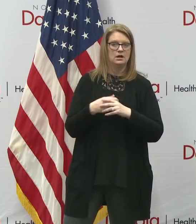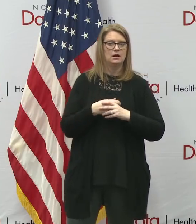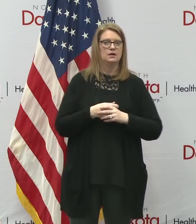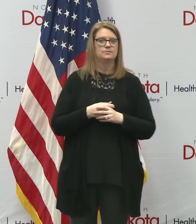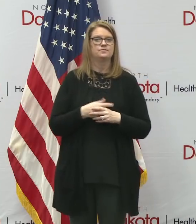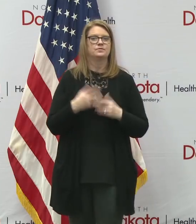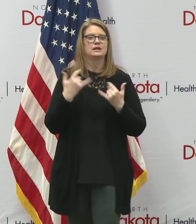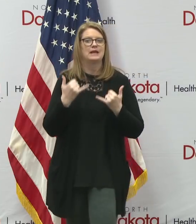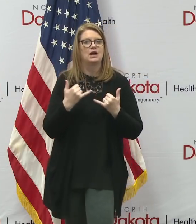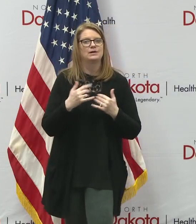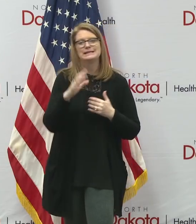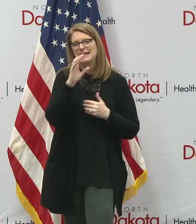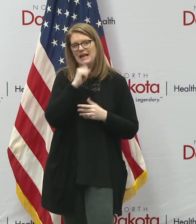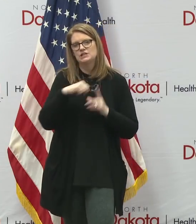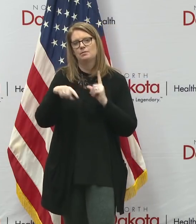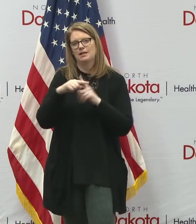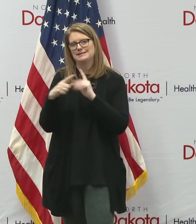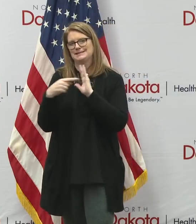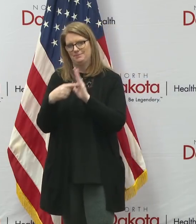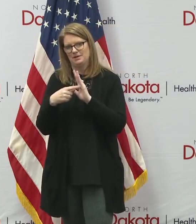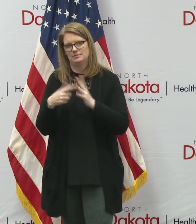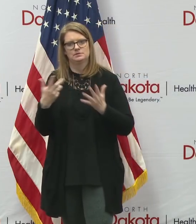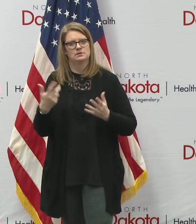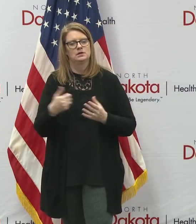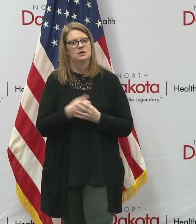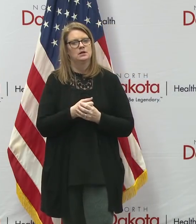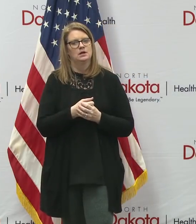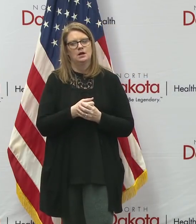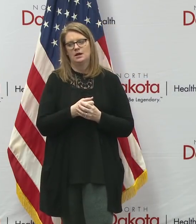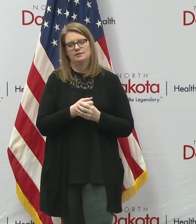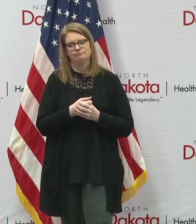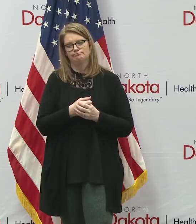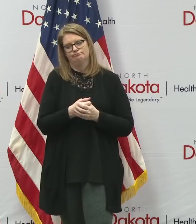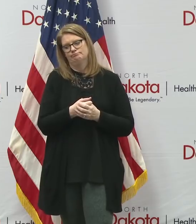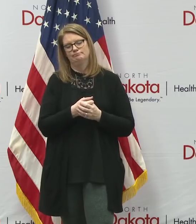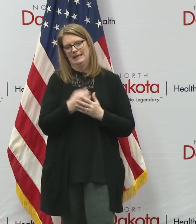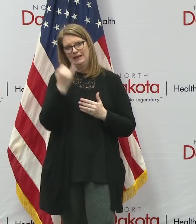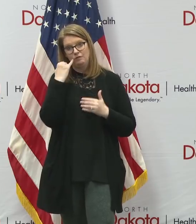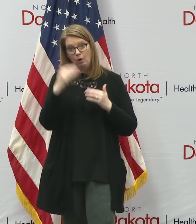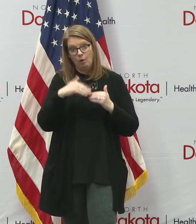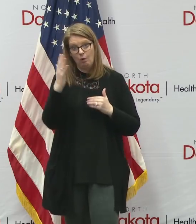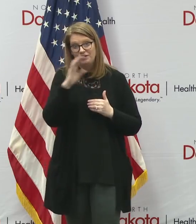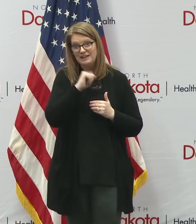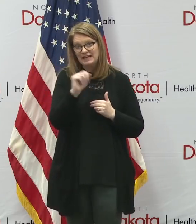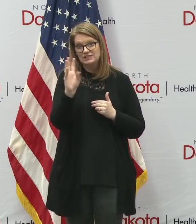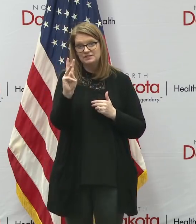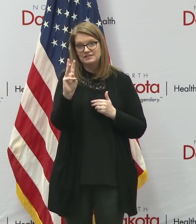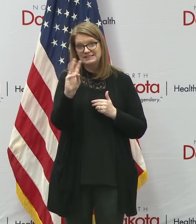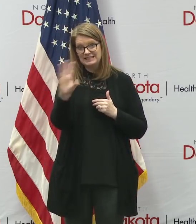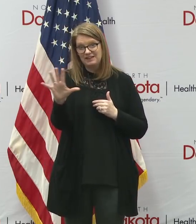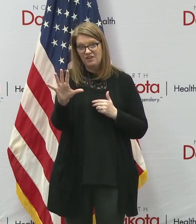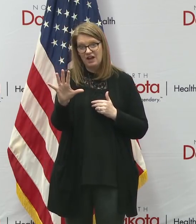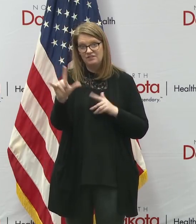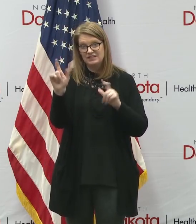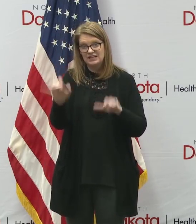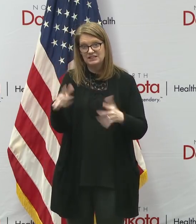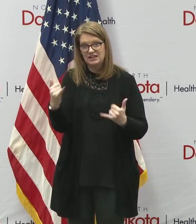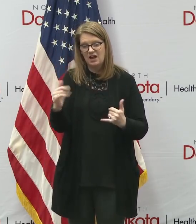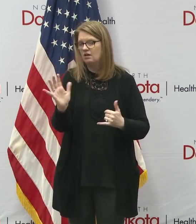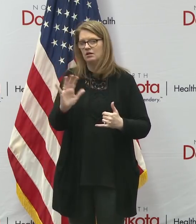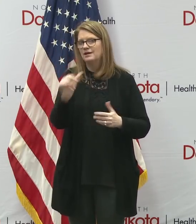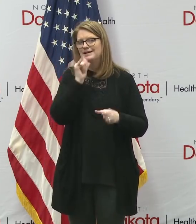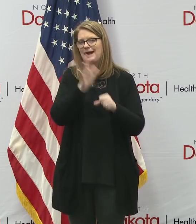it's age plus symptoms. We're not testing people just because they're over age 65. We don't have enough testing equipment to do that. But if